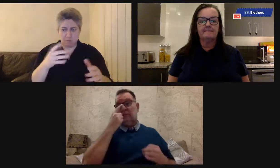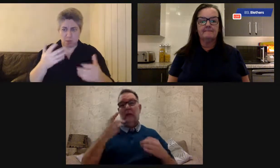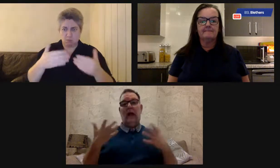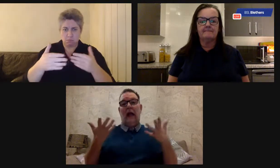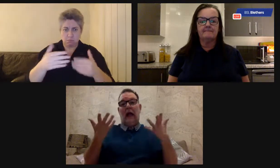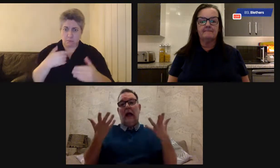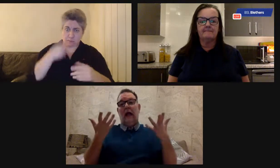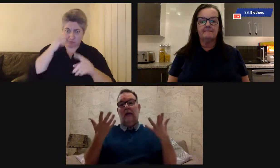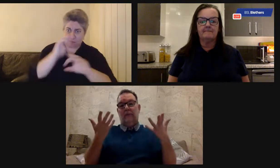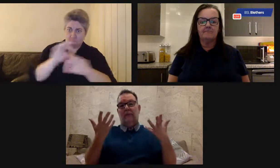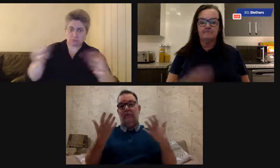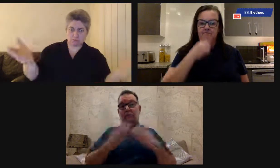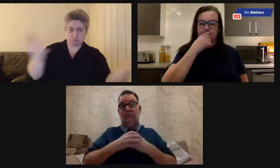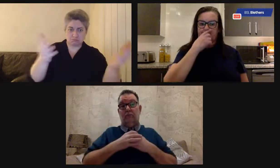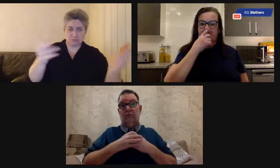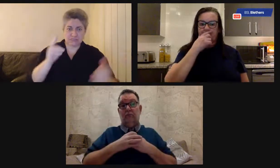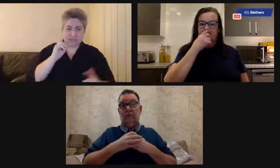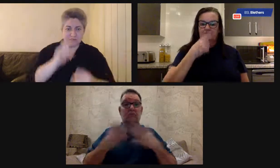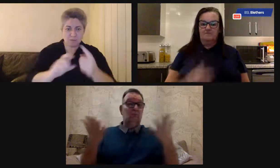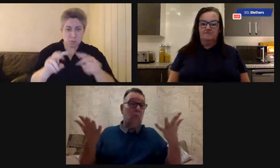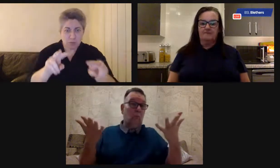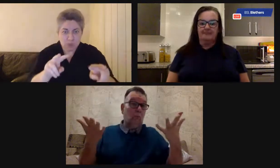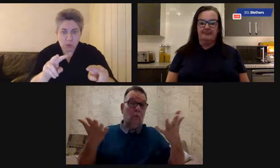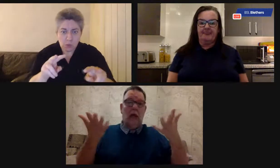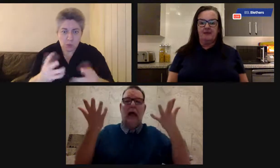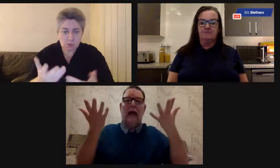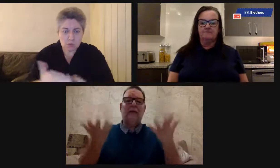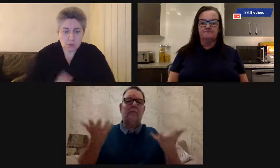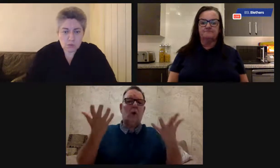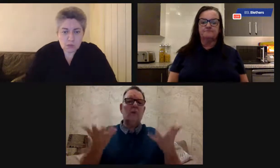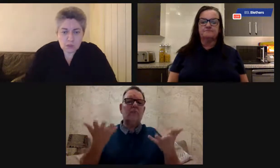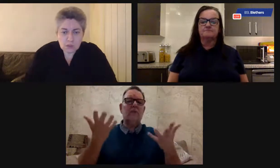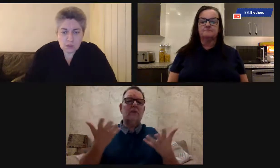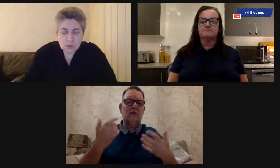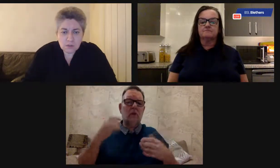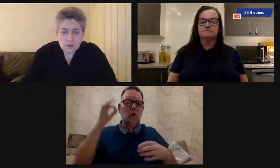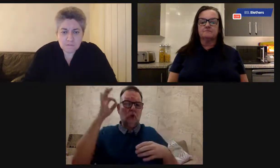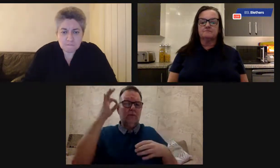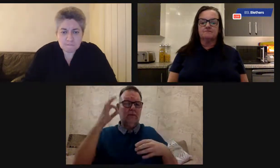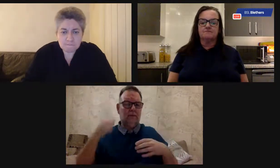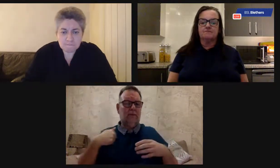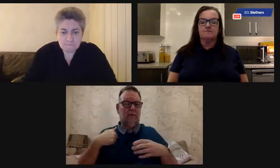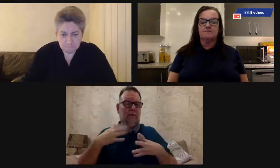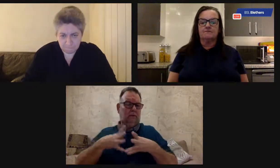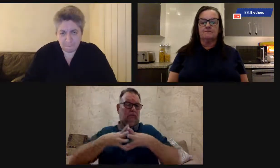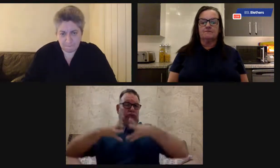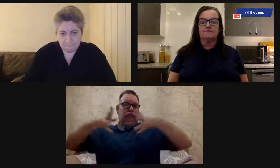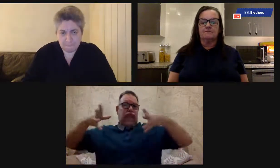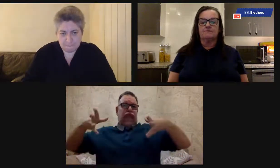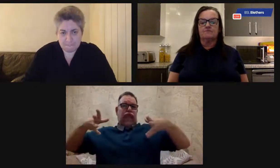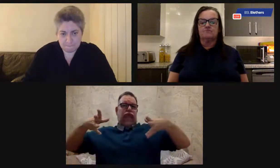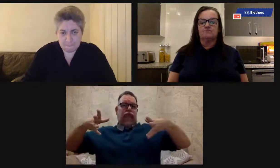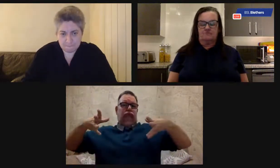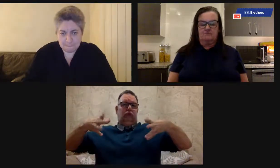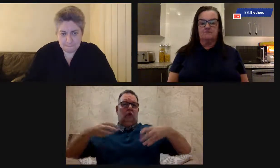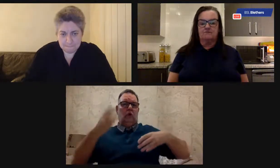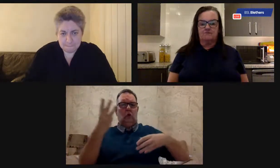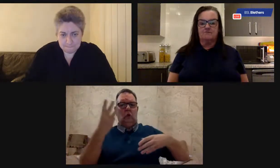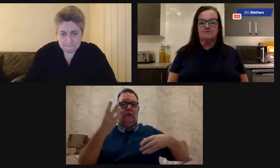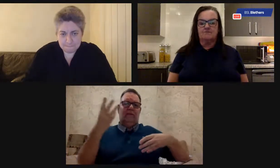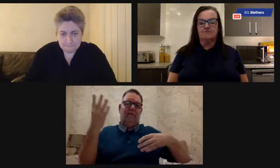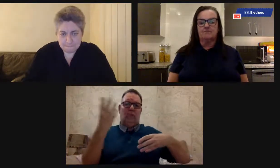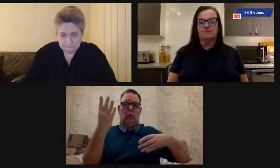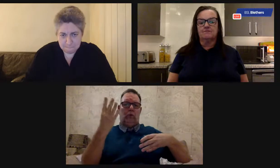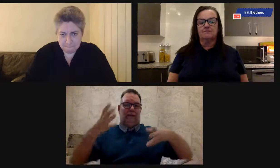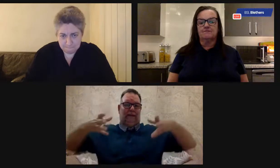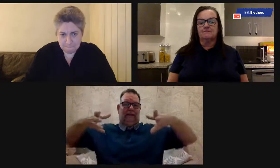really, are you looking for more volunteers in Scotland? Because you've got your audience in Scotland, Joe. Well, as I